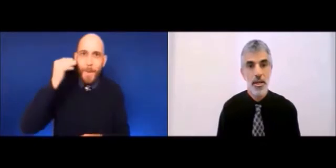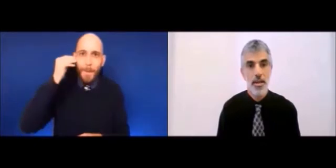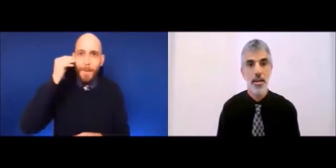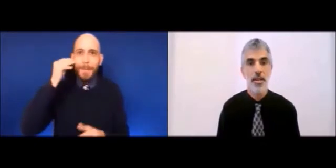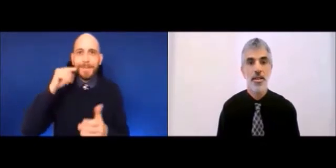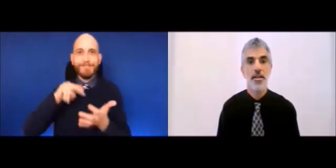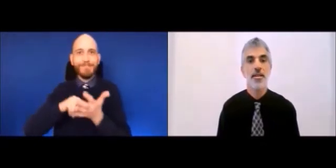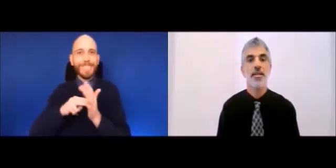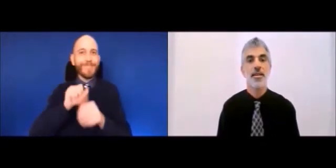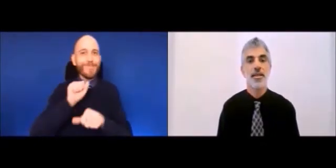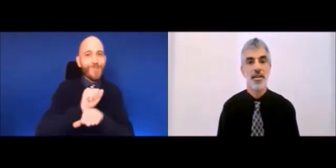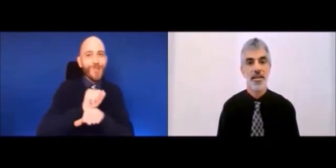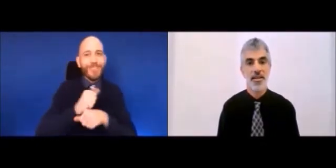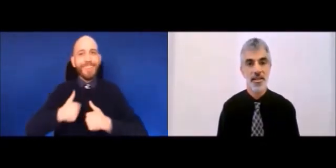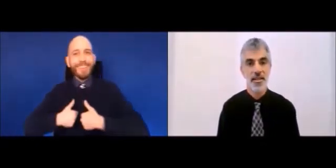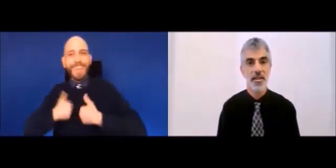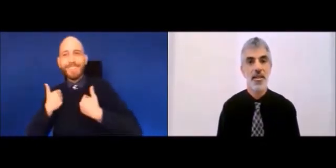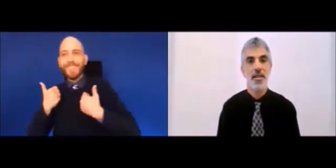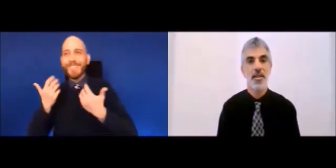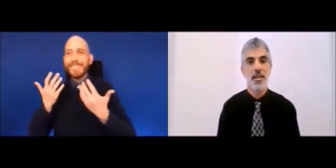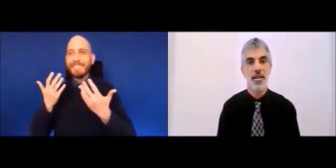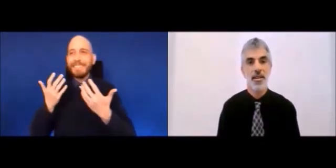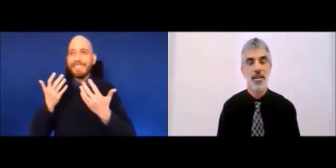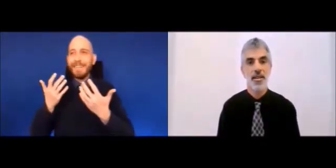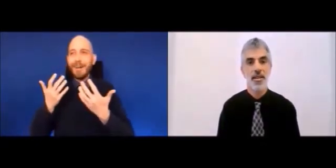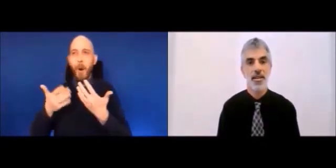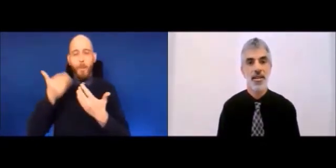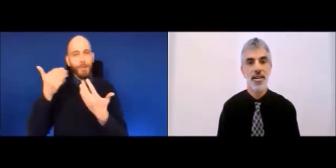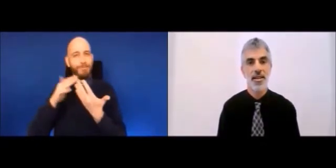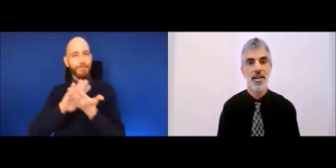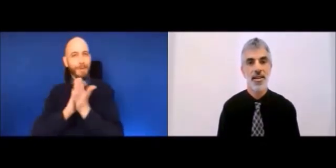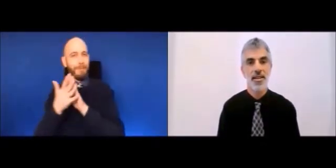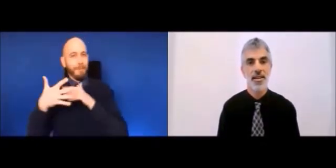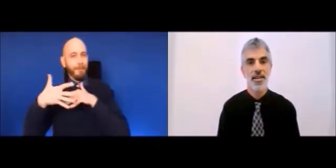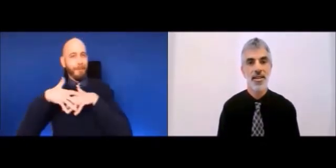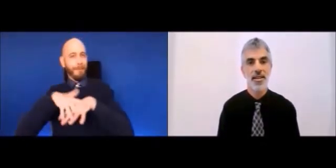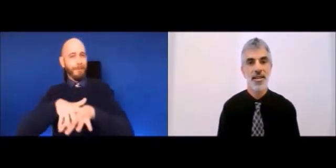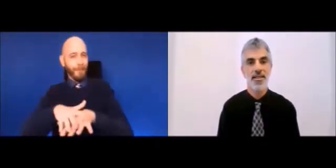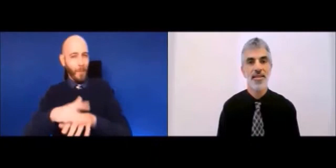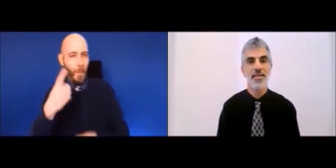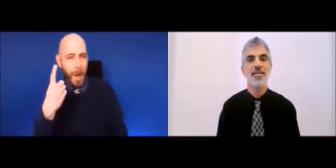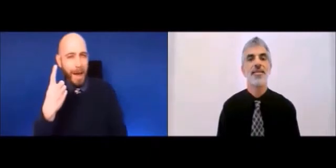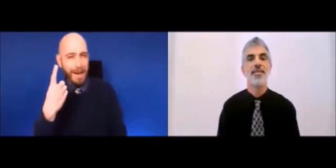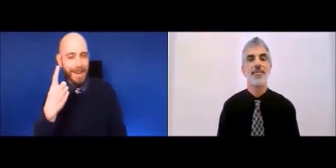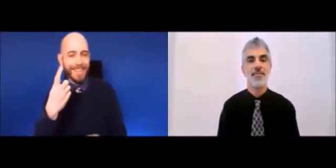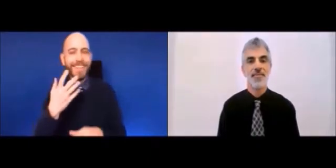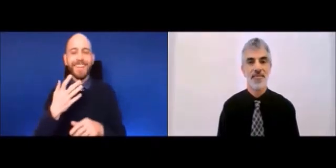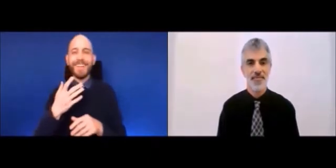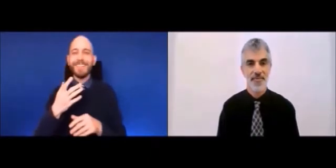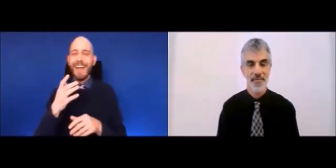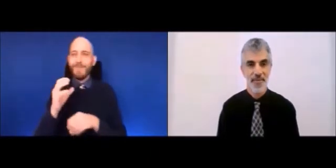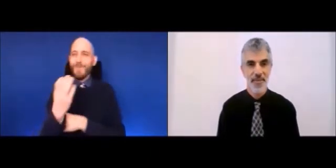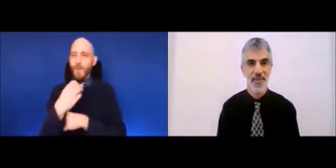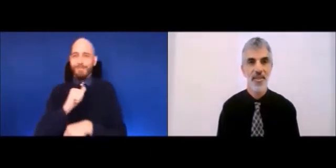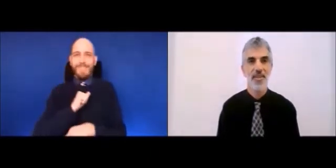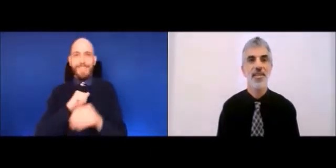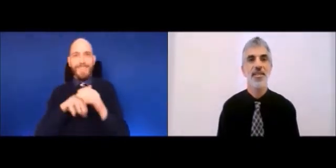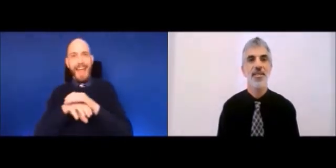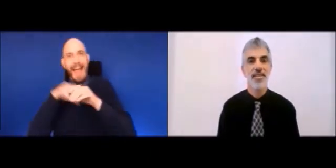Another challenge for me is that I'm working from home, and so the work-life balance is a bit more